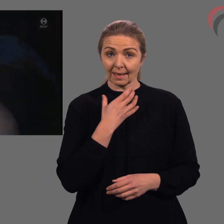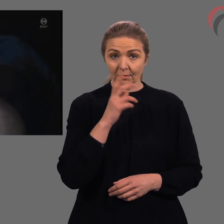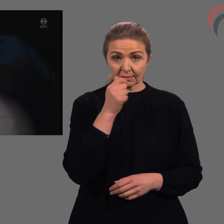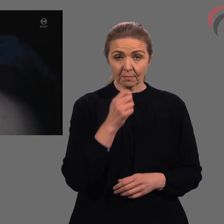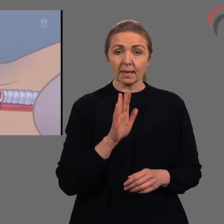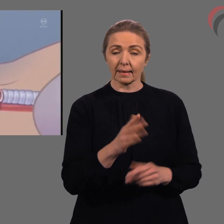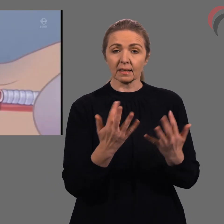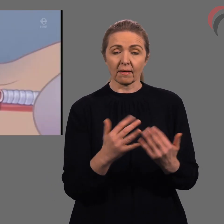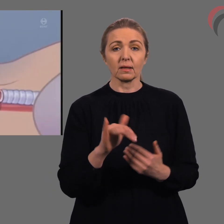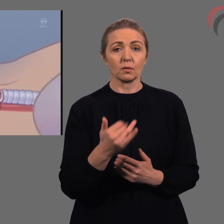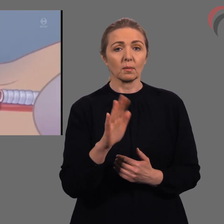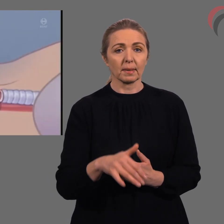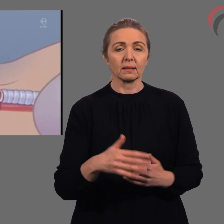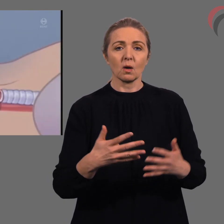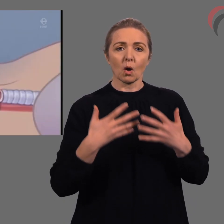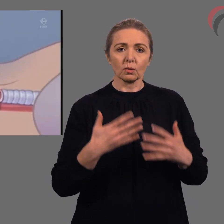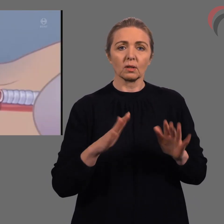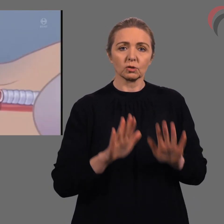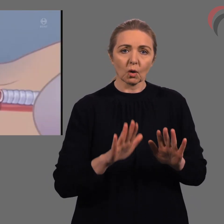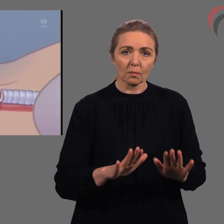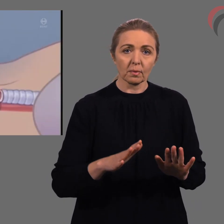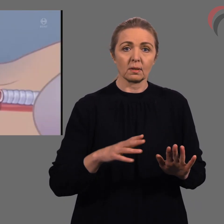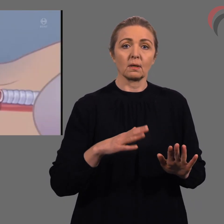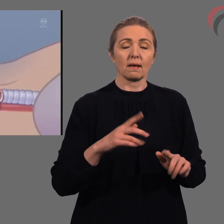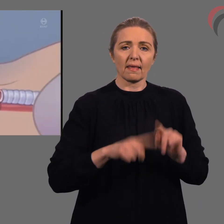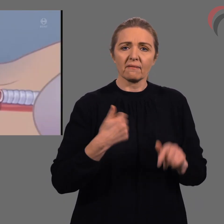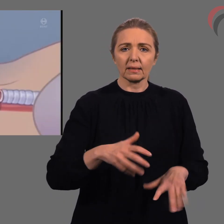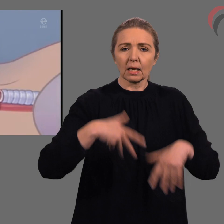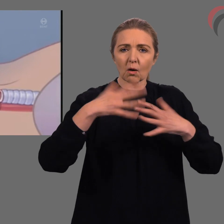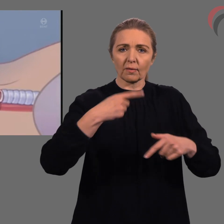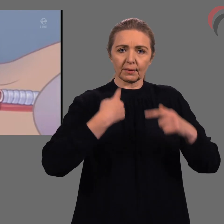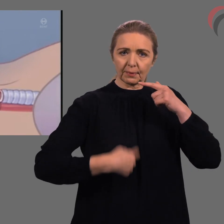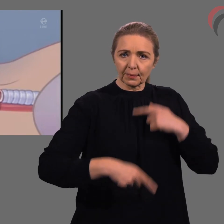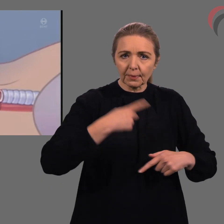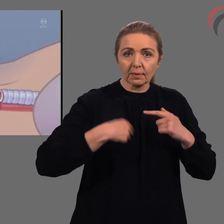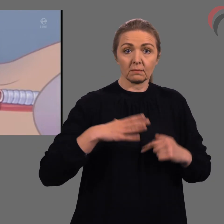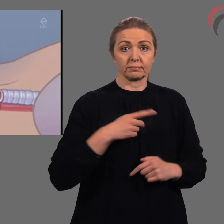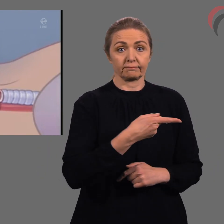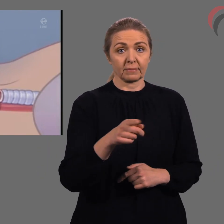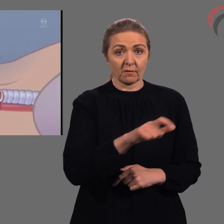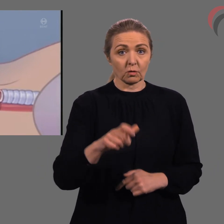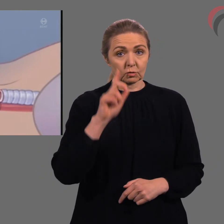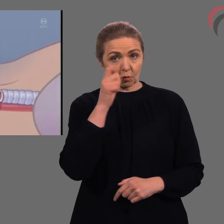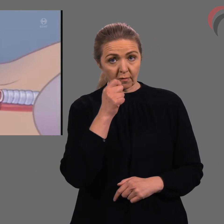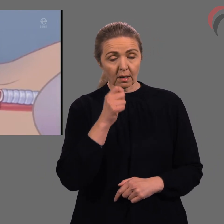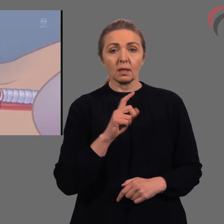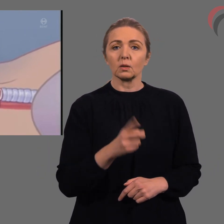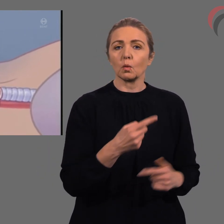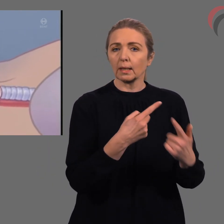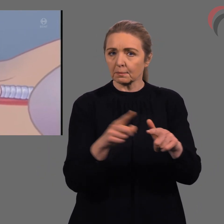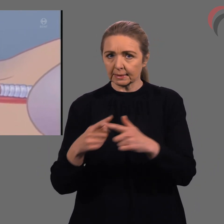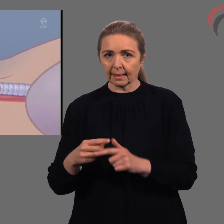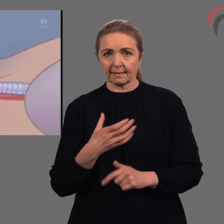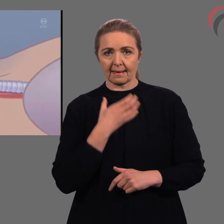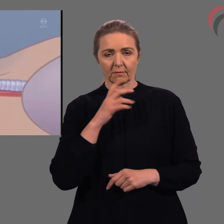Kæfisvefn einkennist af endurtekinni öndunarstöðvun eða skertu loftflæðum öndunarvegi í svefni. Nokkrir þættir geta